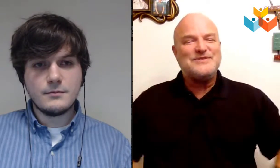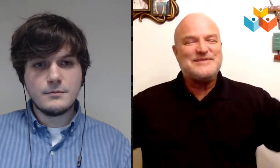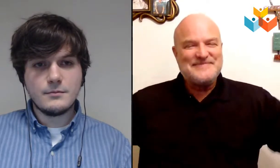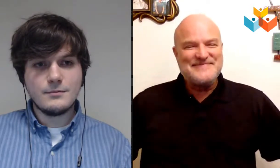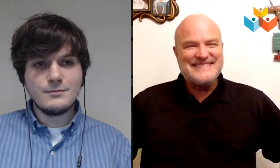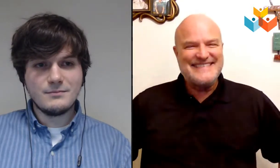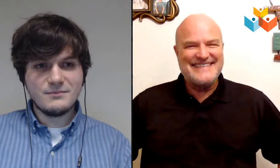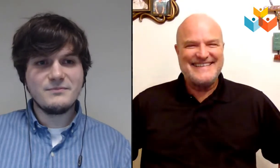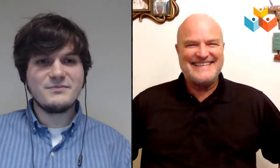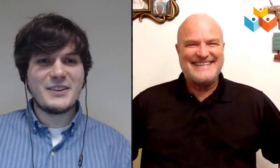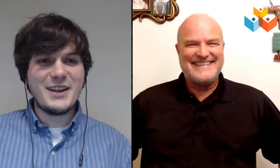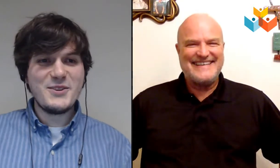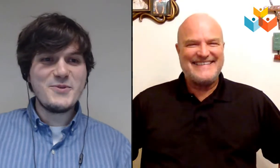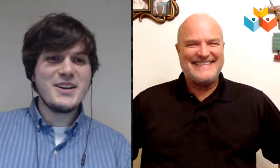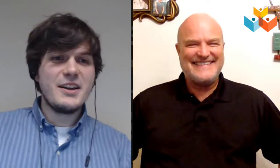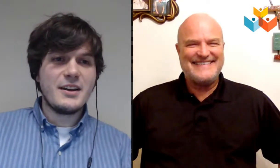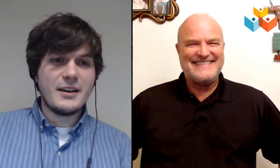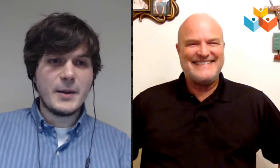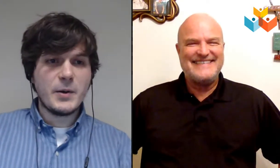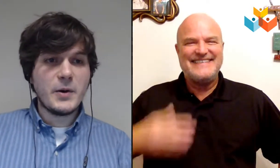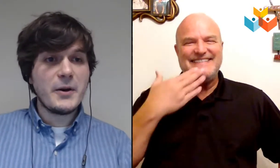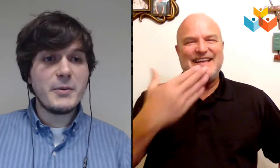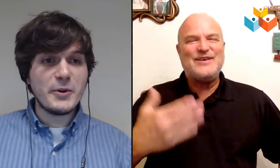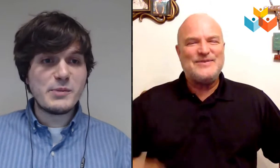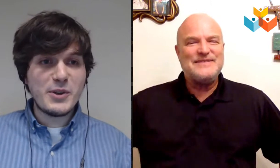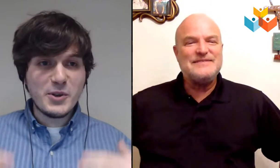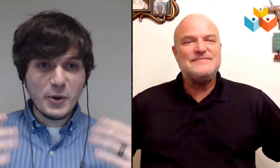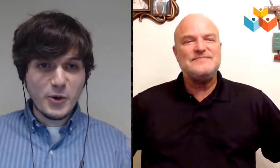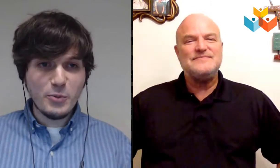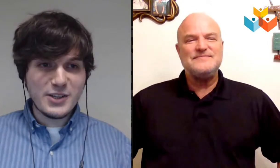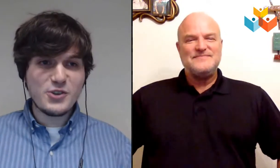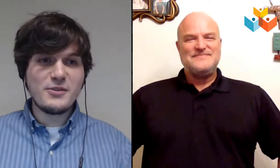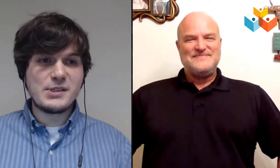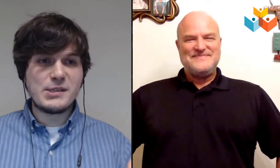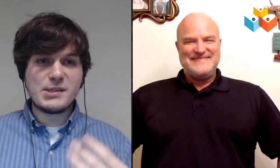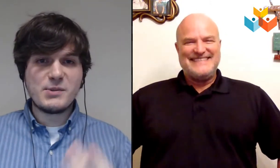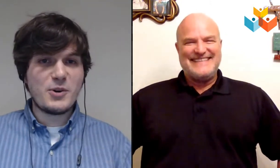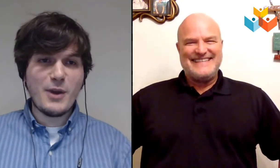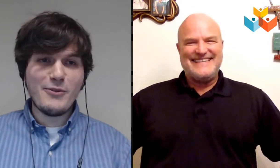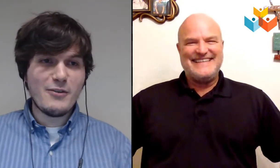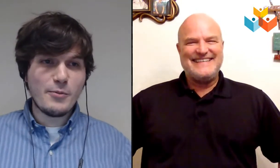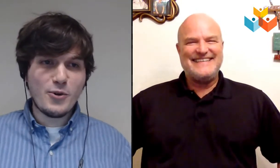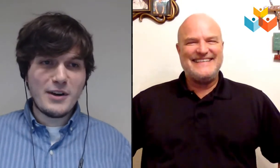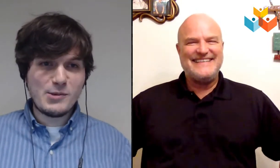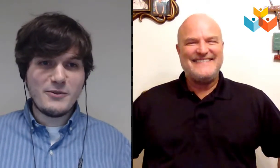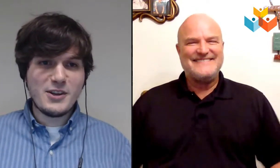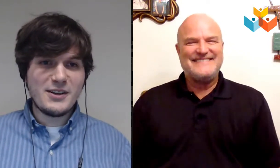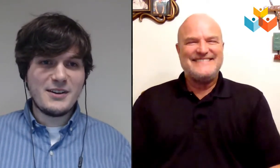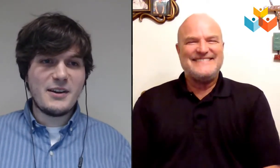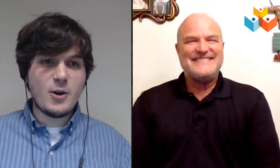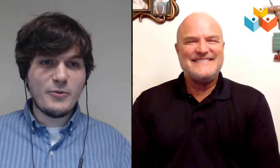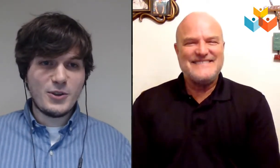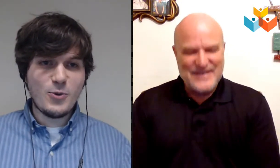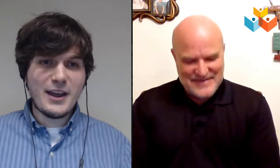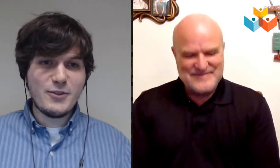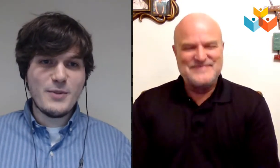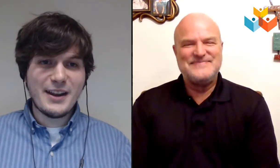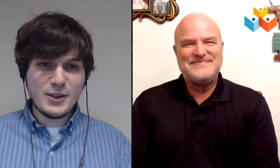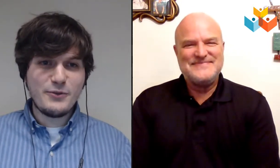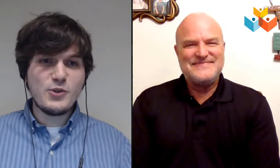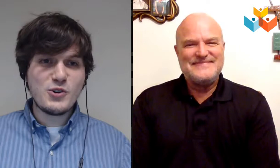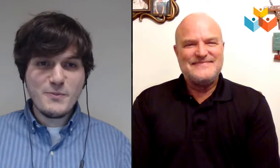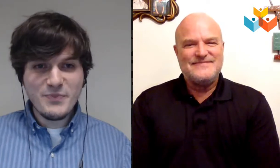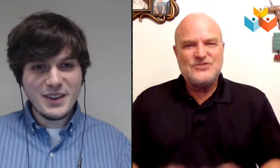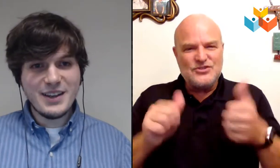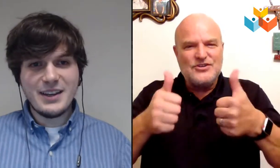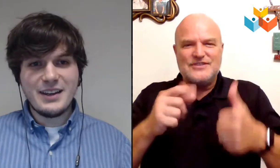sign language. Thank you. All right. Well, it's been a real pleasure. This is one of my favorite programs we've done, and hopefully we'll have you back